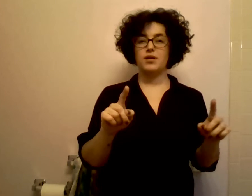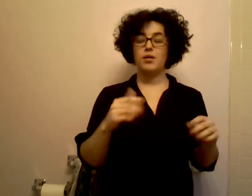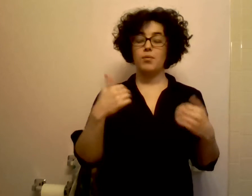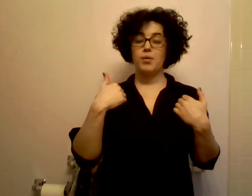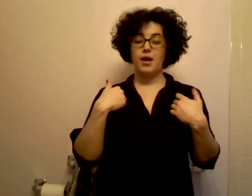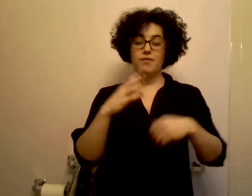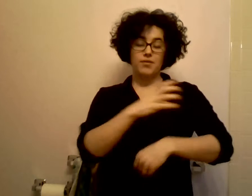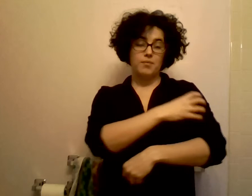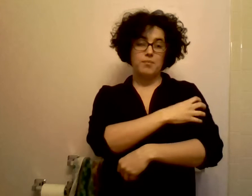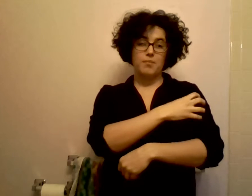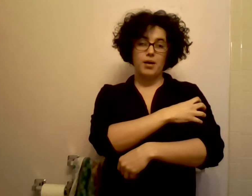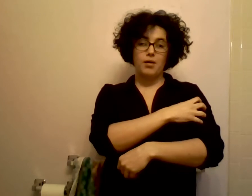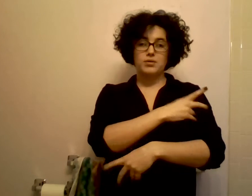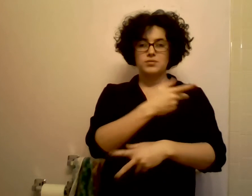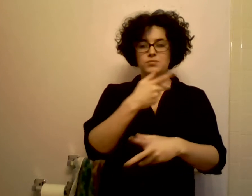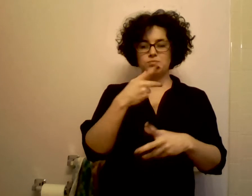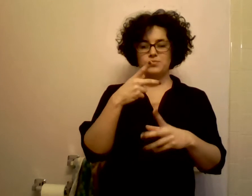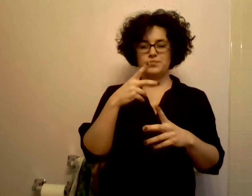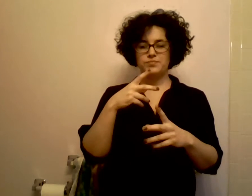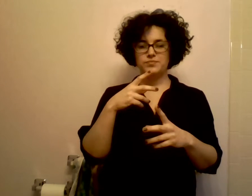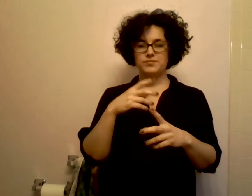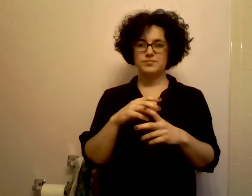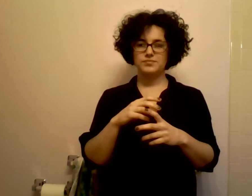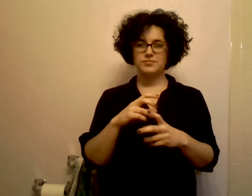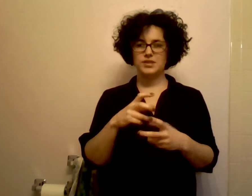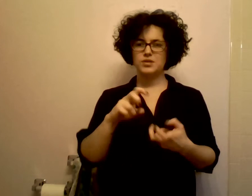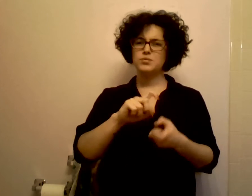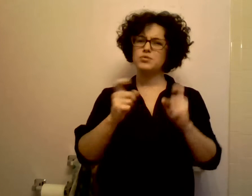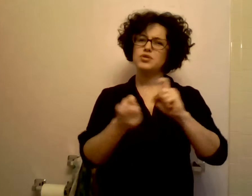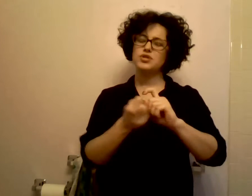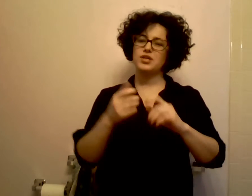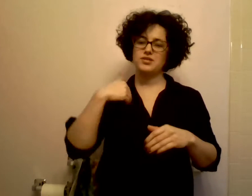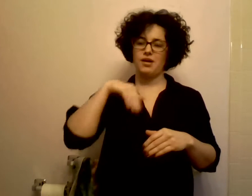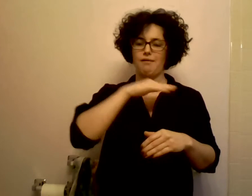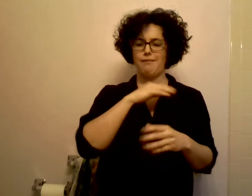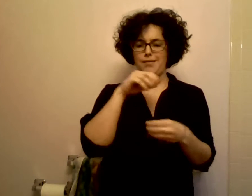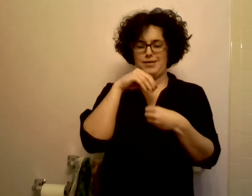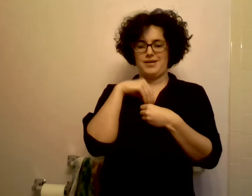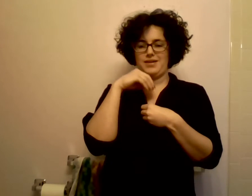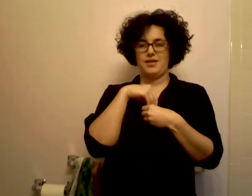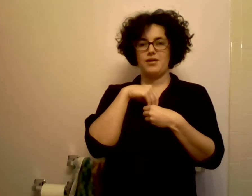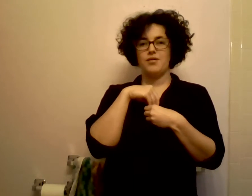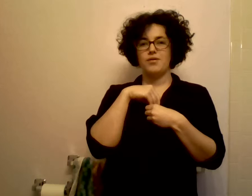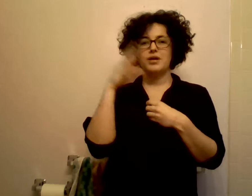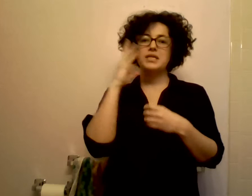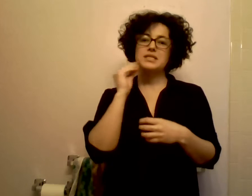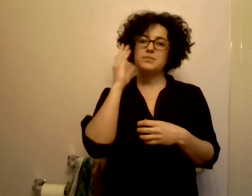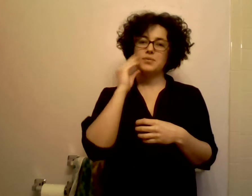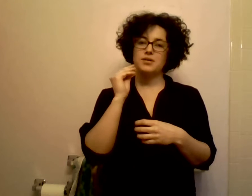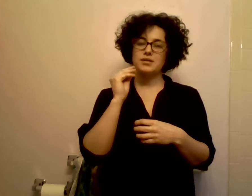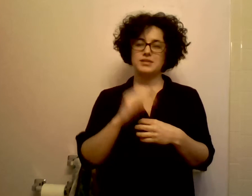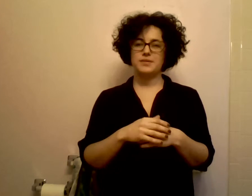affect our own perspective and therefore our internal experience of external events. We've all heard